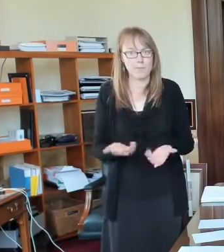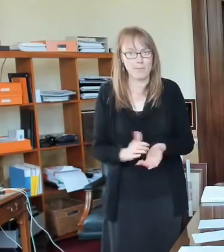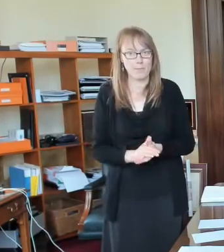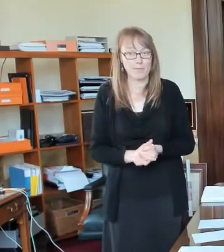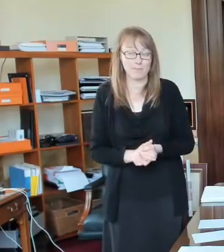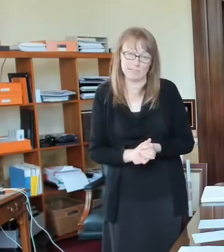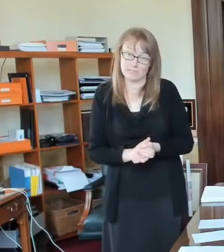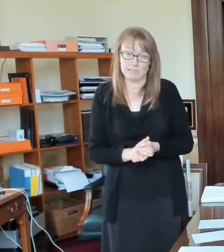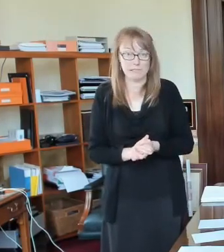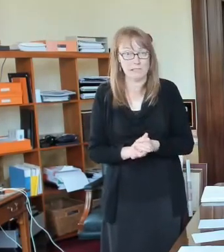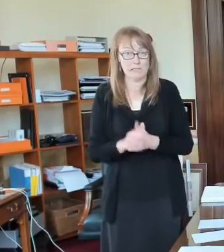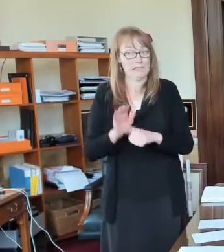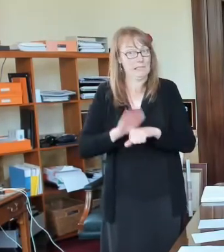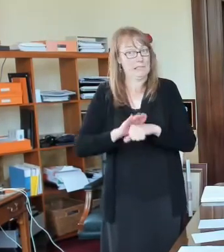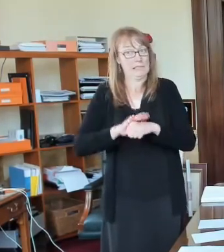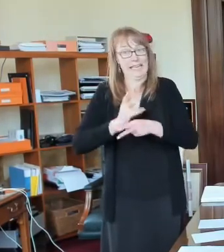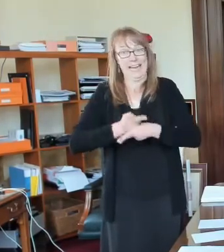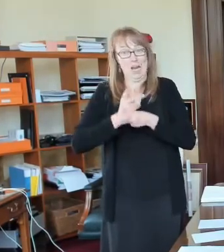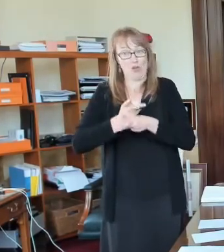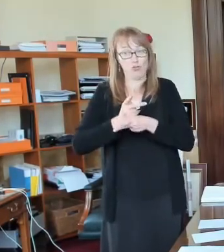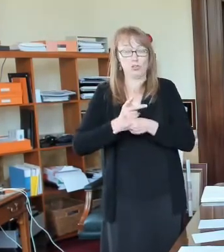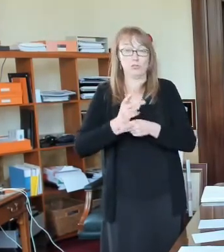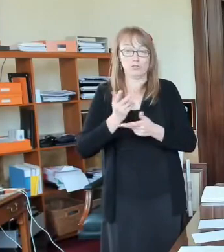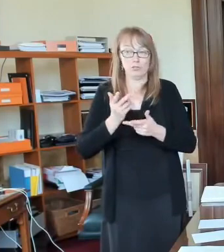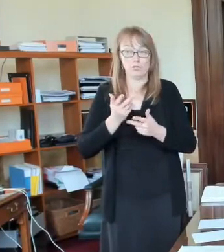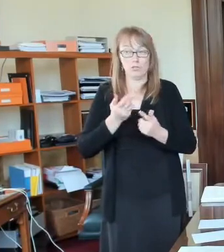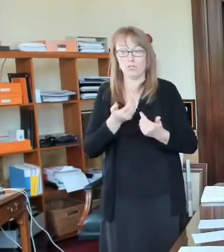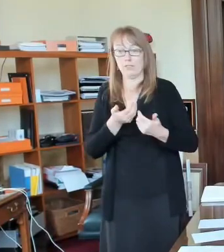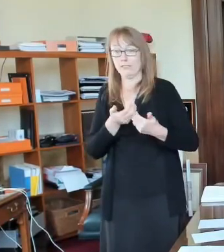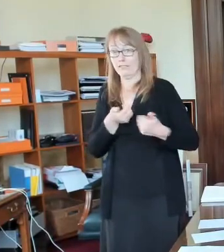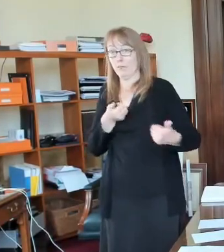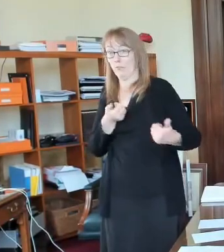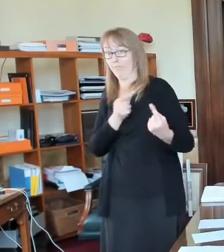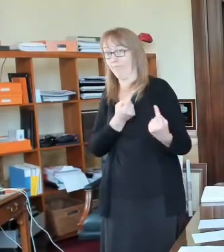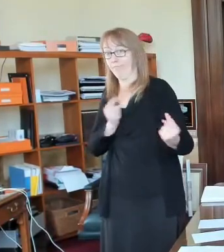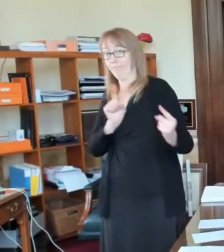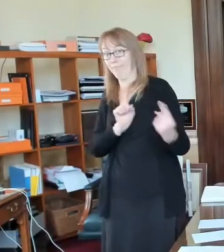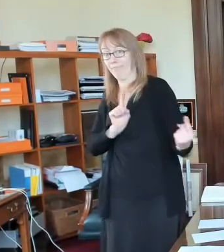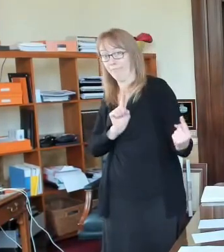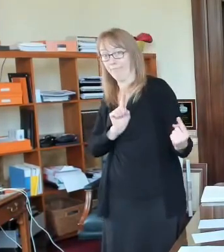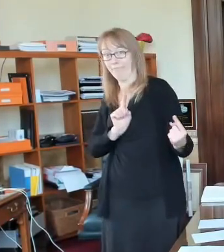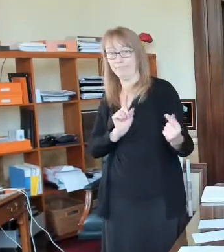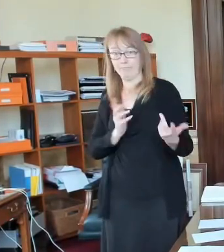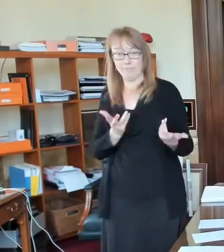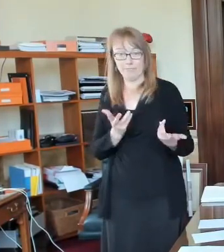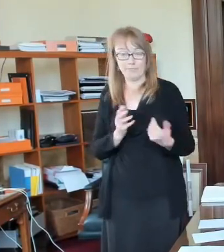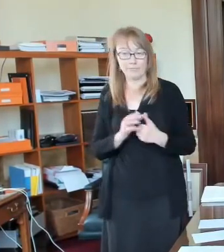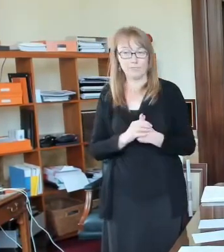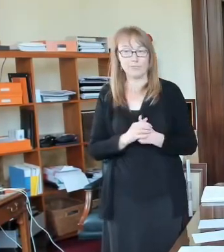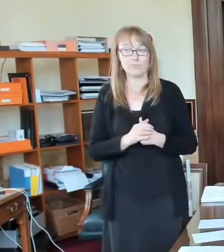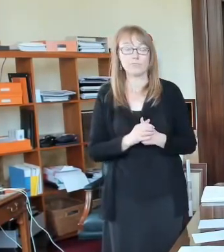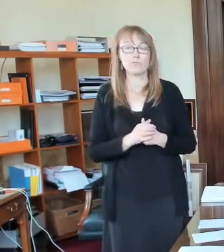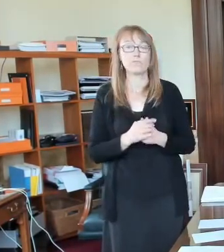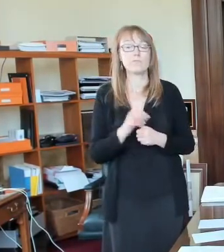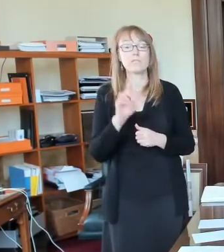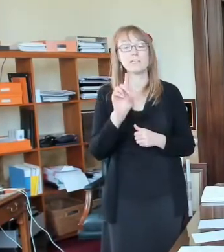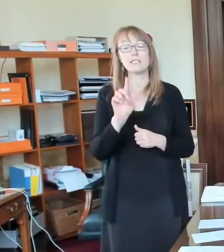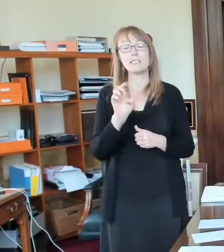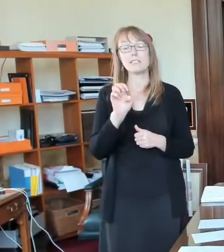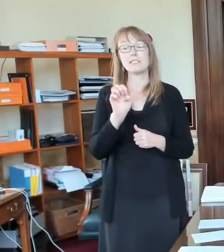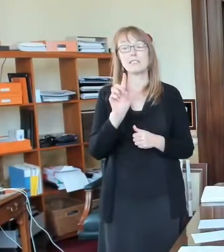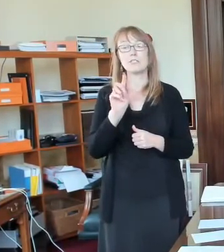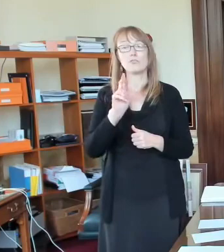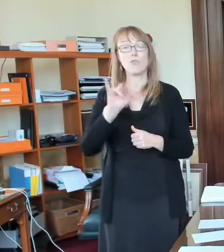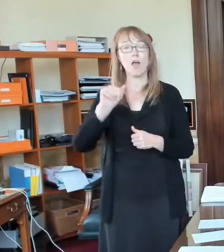just be extra careful. Stay away from other folks. We have a question submitted from Deidre,